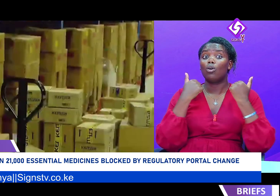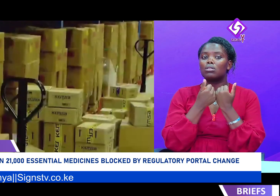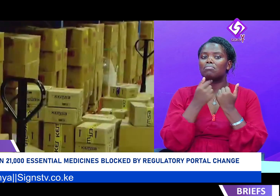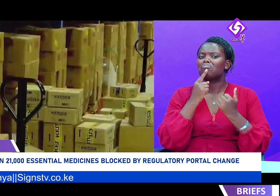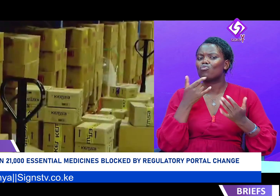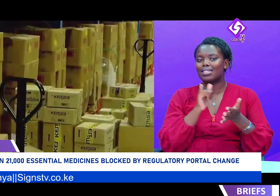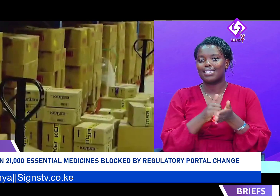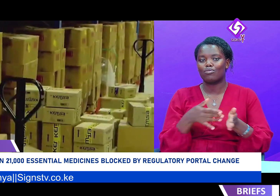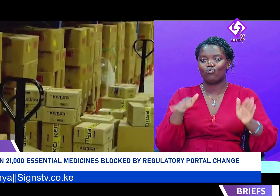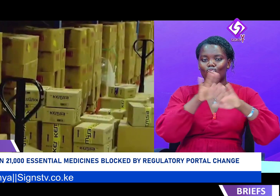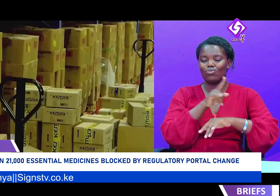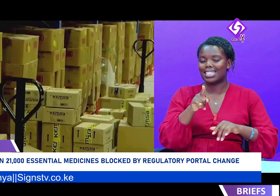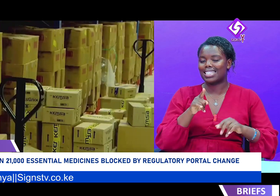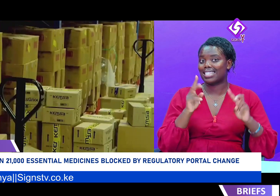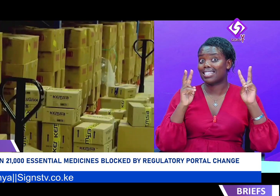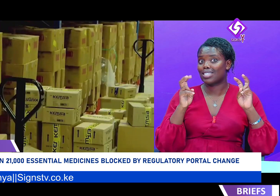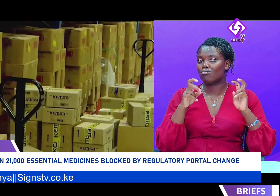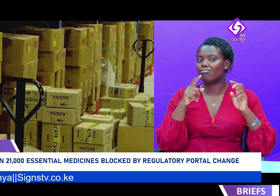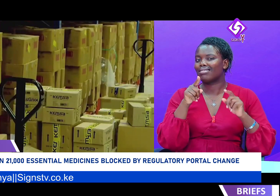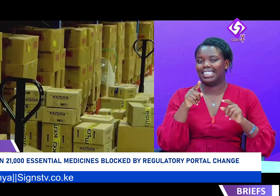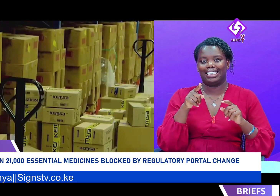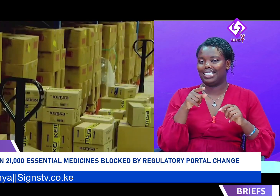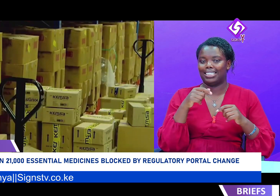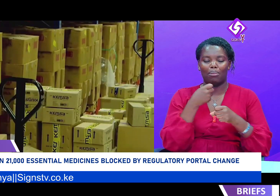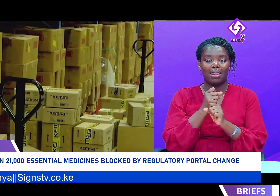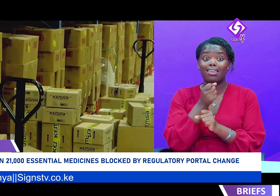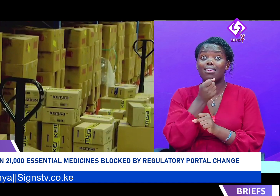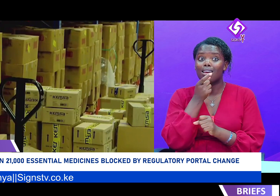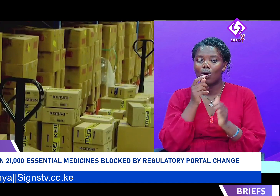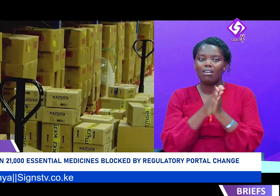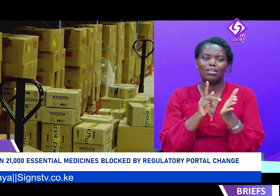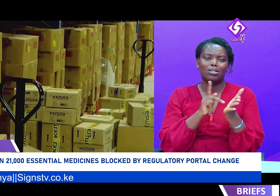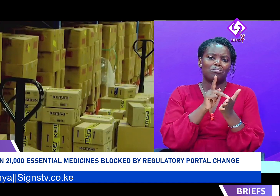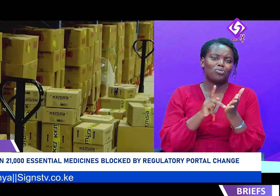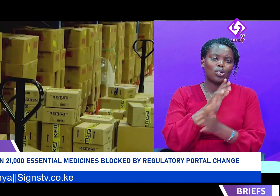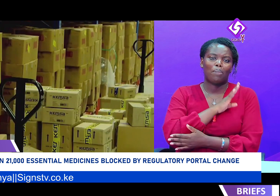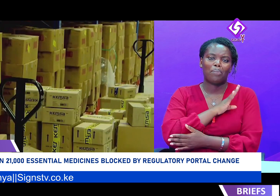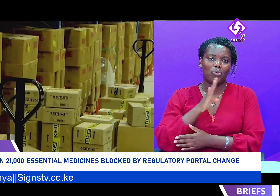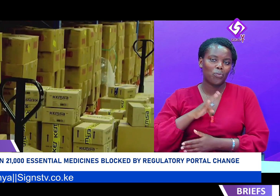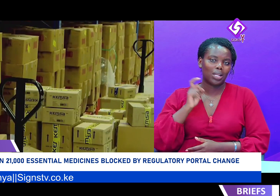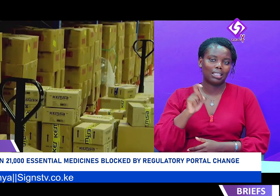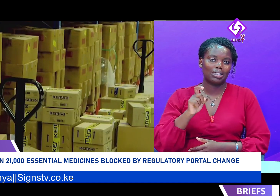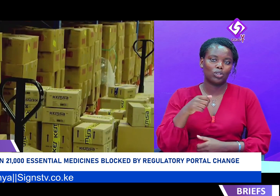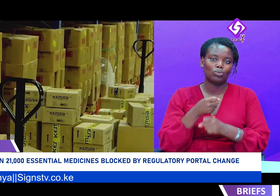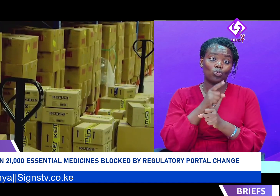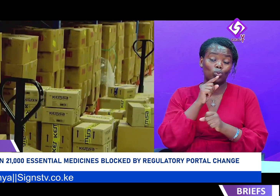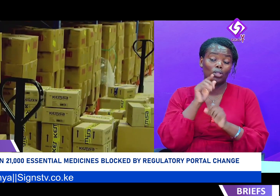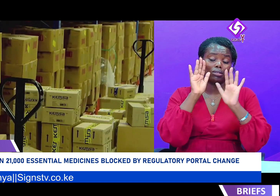has inadvertently blocked access to over 21,000 vital drugs. The association stated